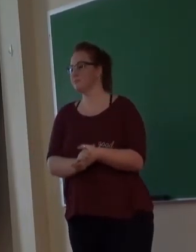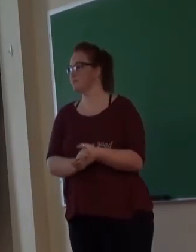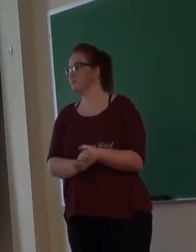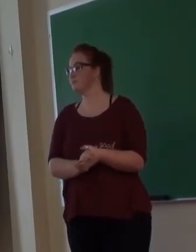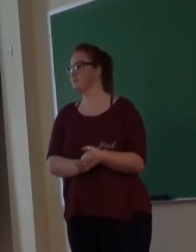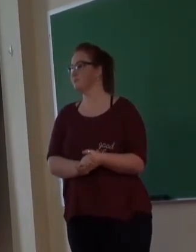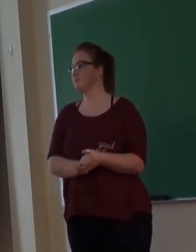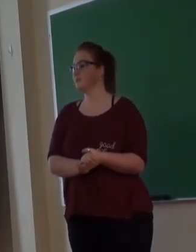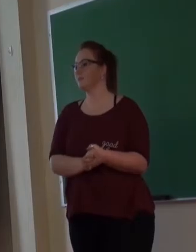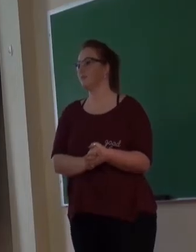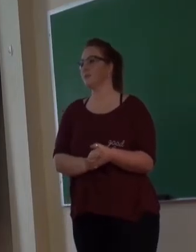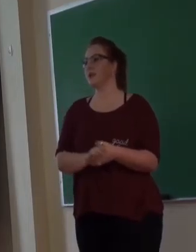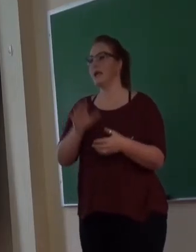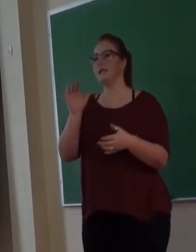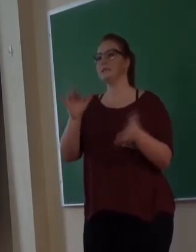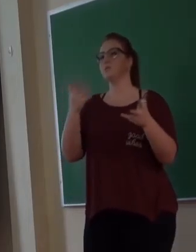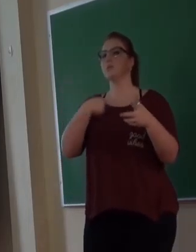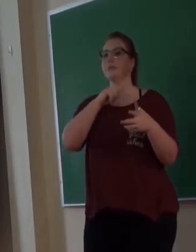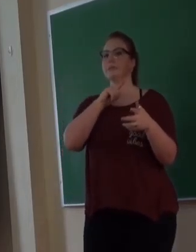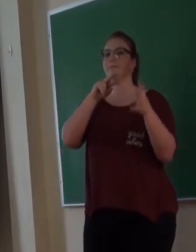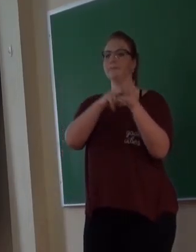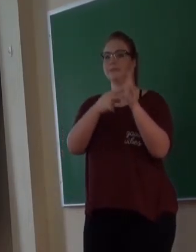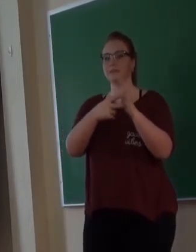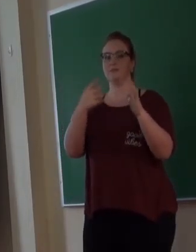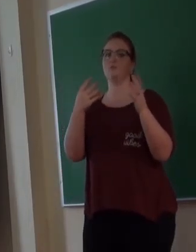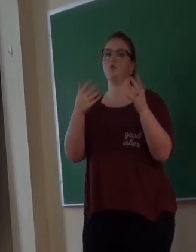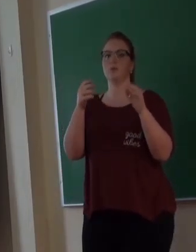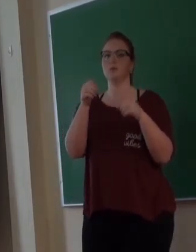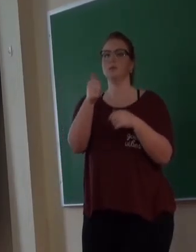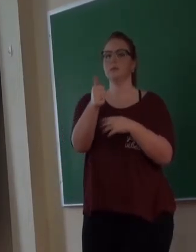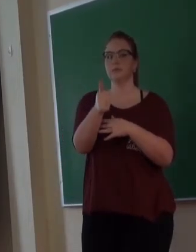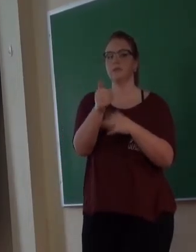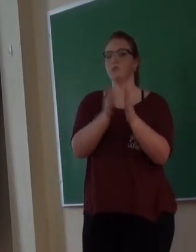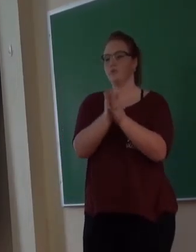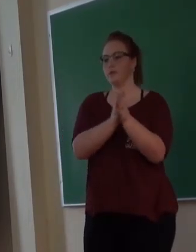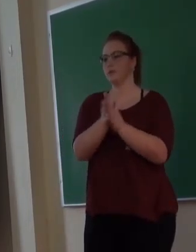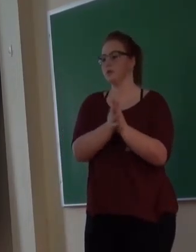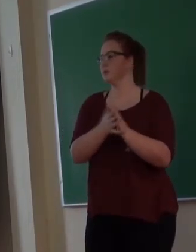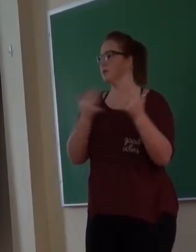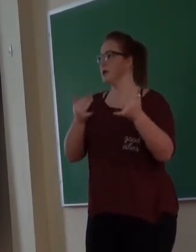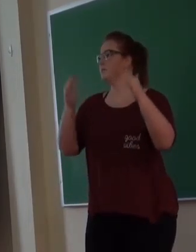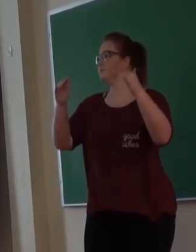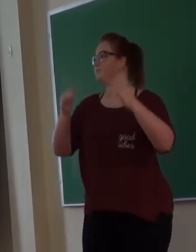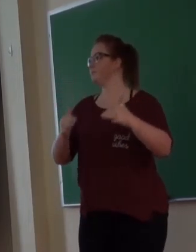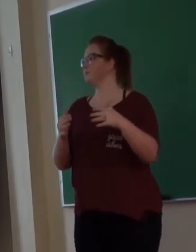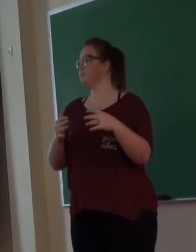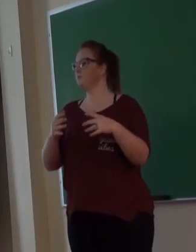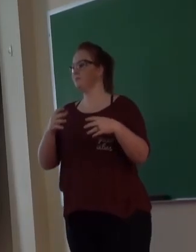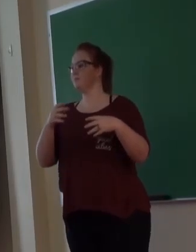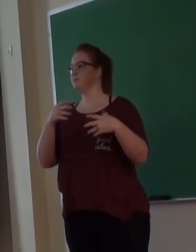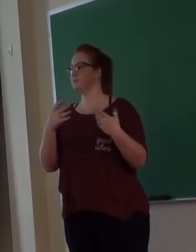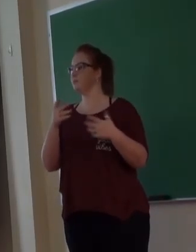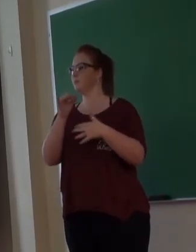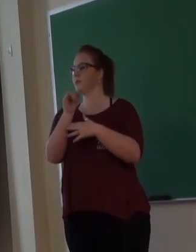we mean by self-motivation and initiative. What are our interpersonal skills? We throw those terms around all the time, but anybody have any idea